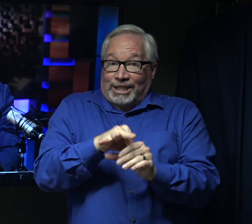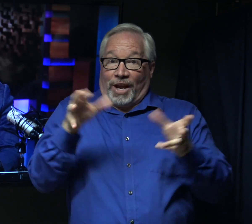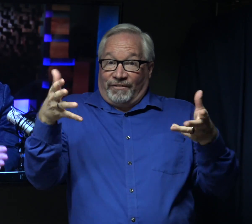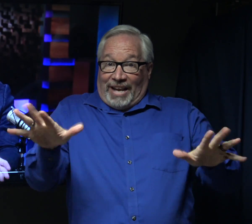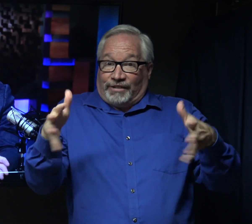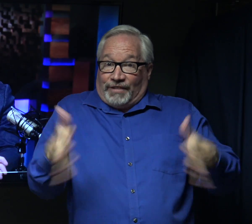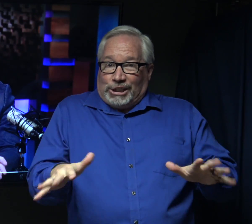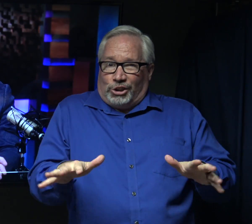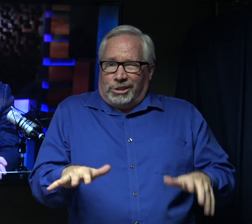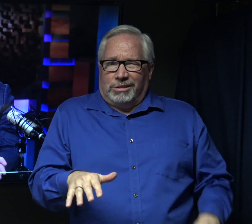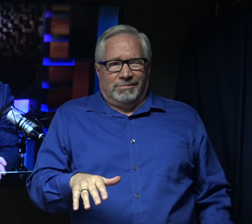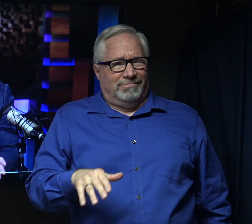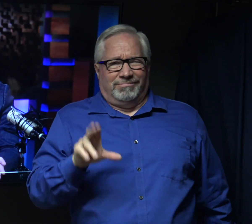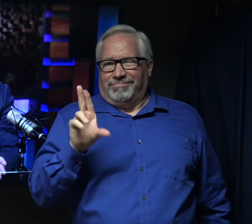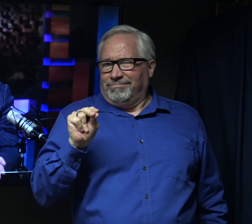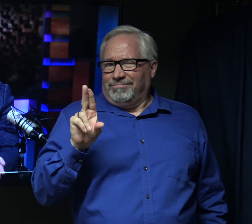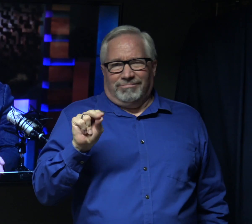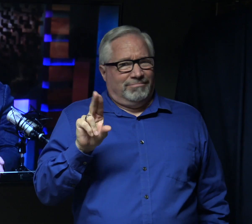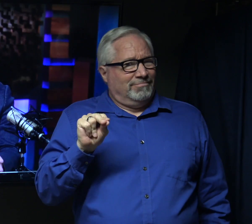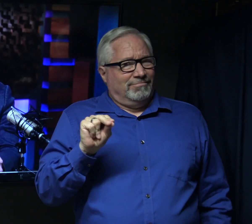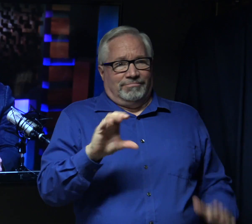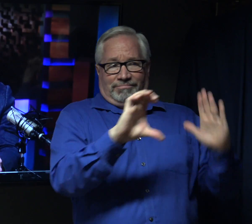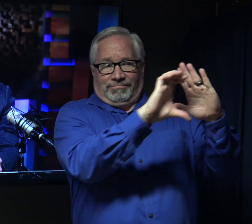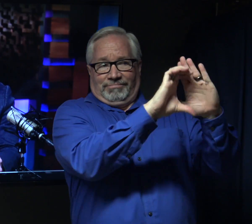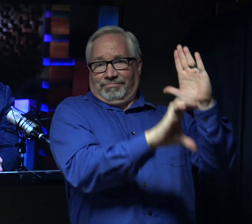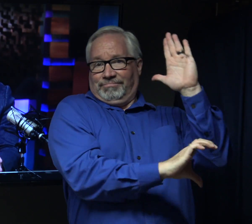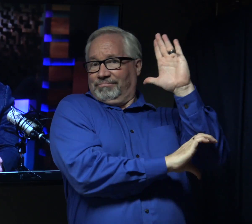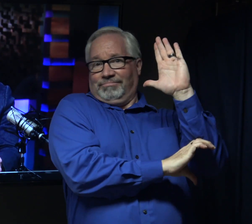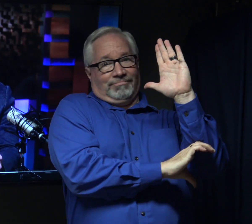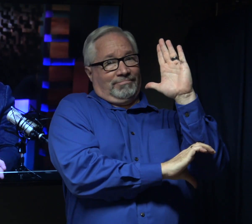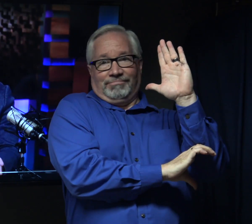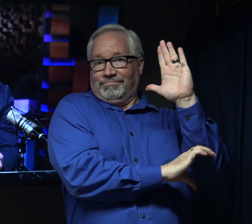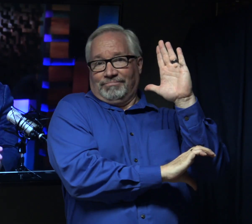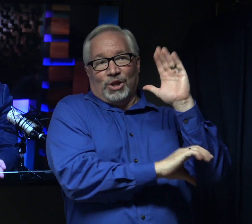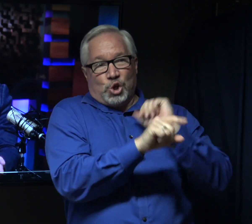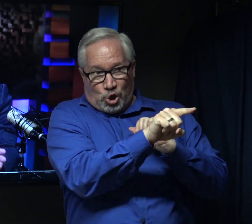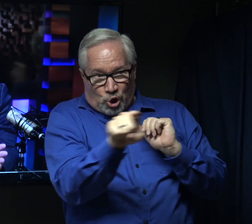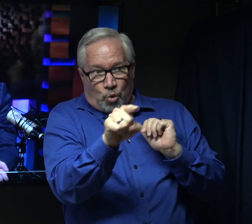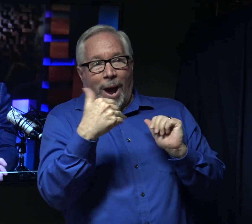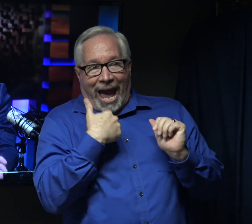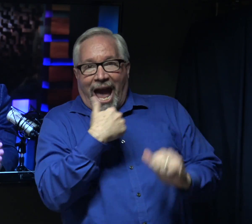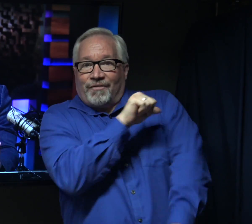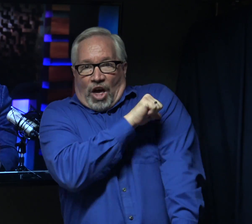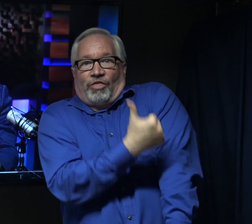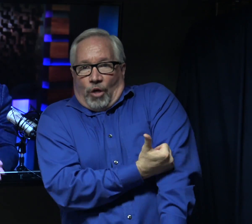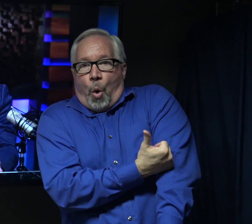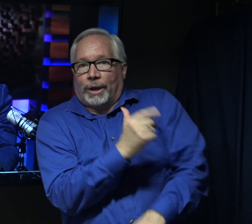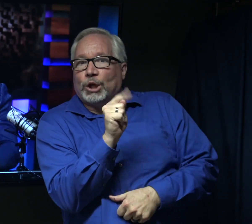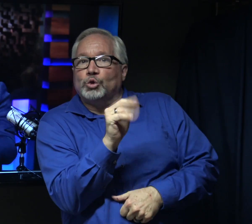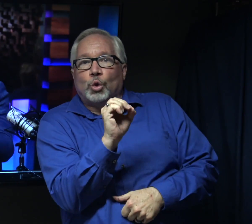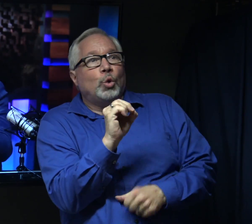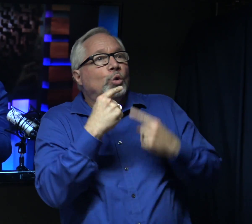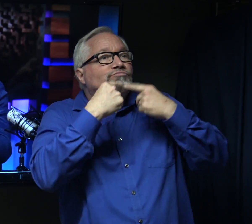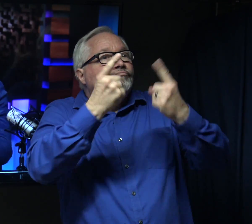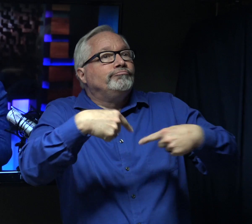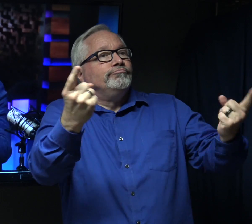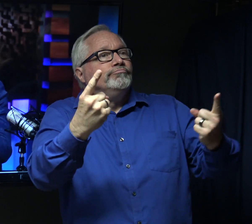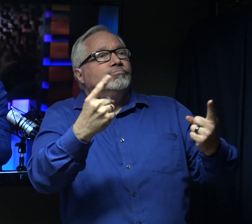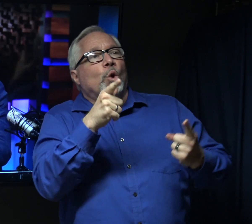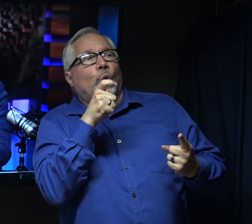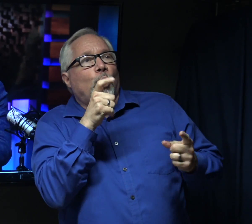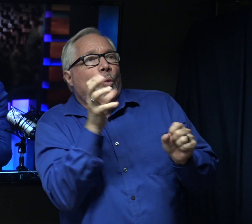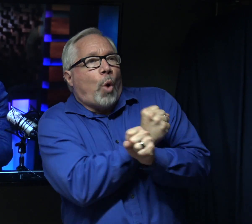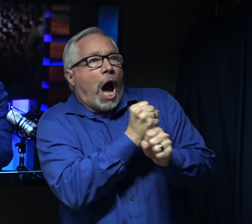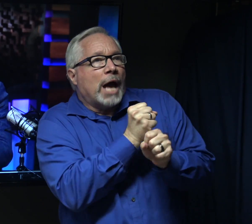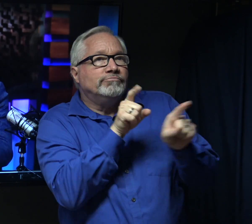over, because the Constitution does not grant the legacy media the power to determine presidential elections. The election